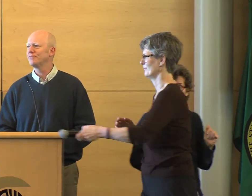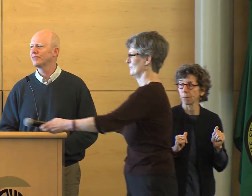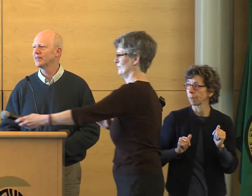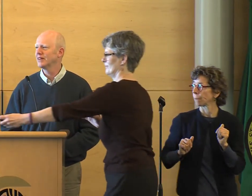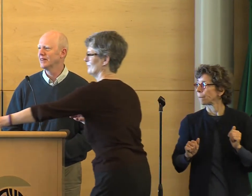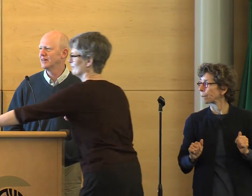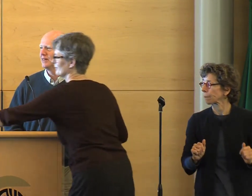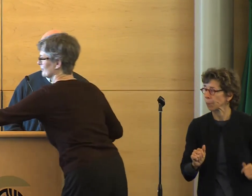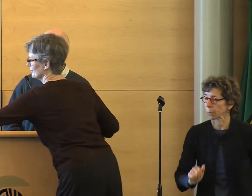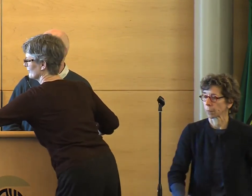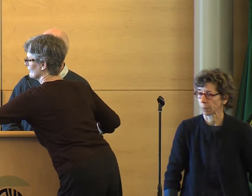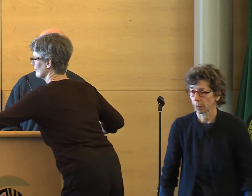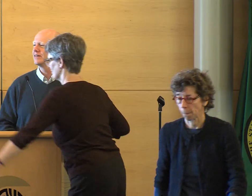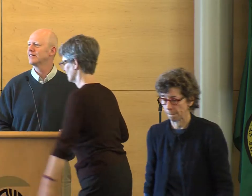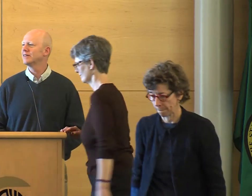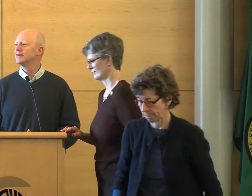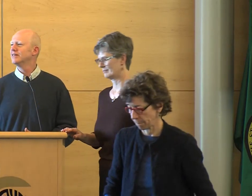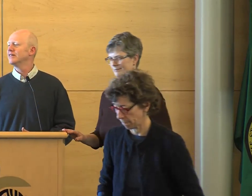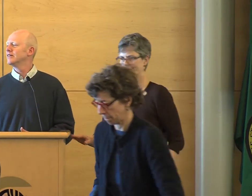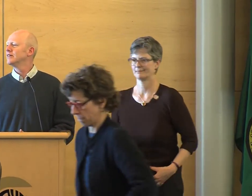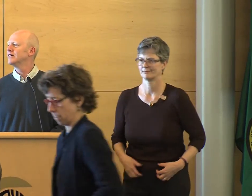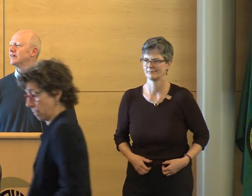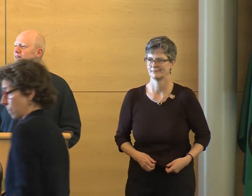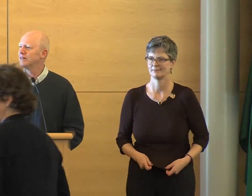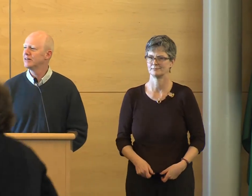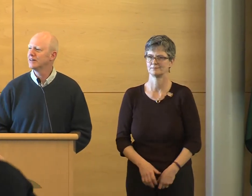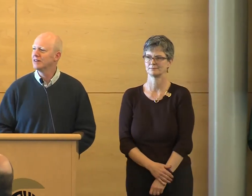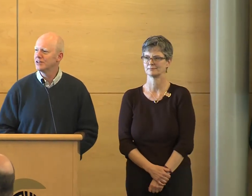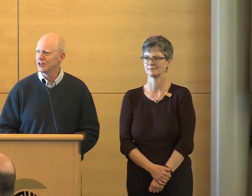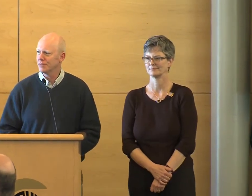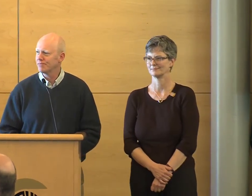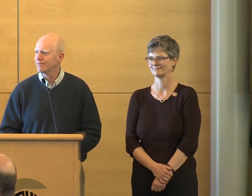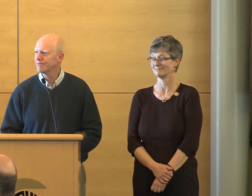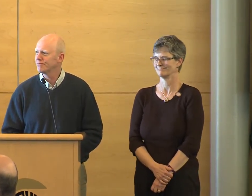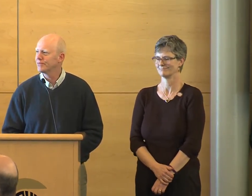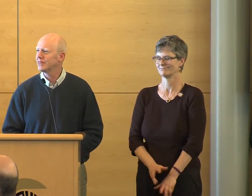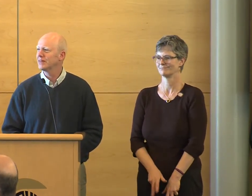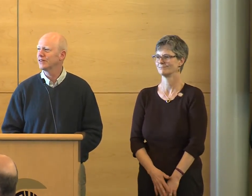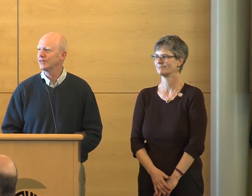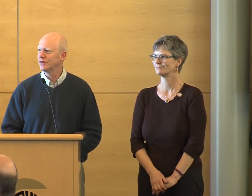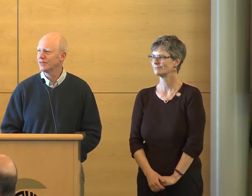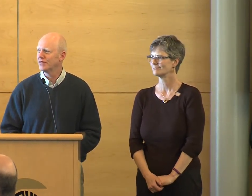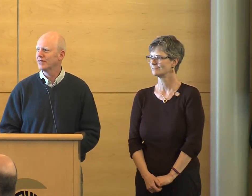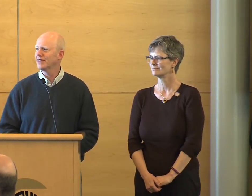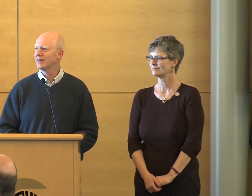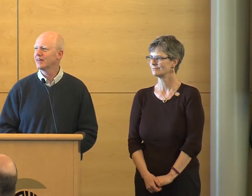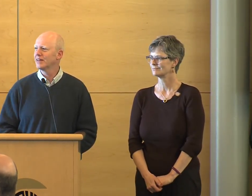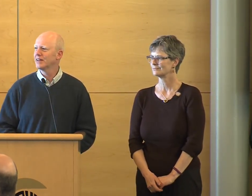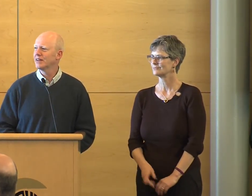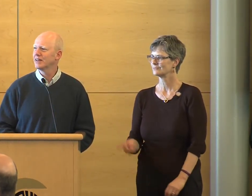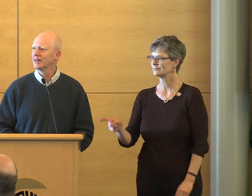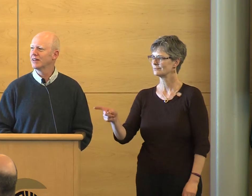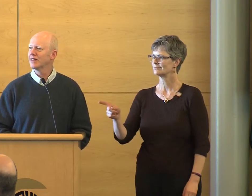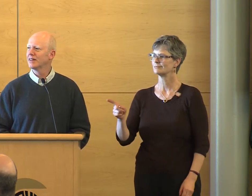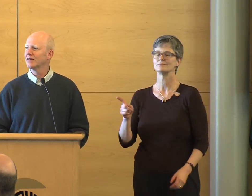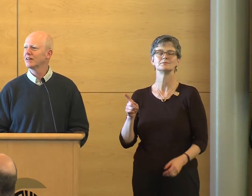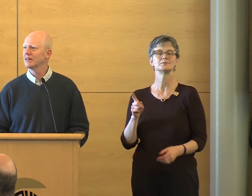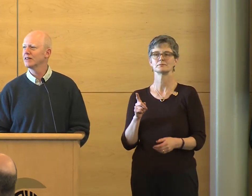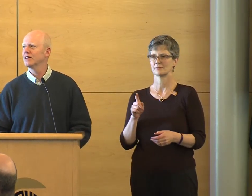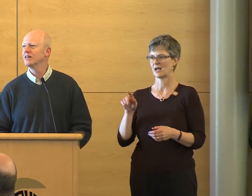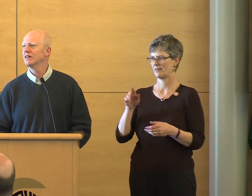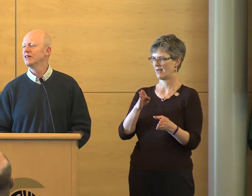video. And then at the end, we can bundle all those together and talk about them in whatever context they happen to appear.